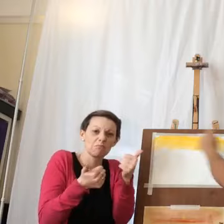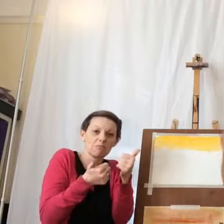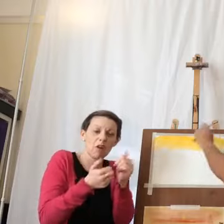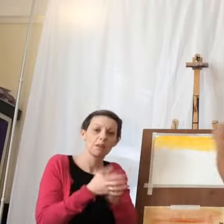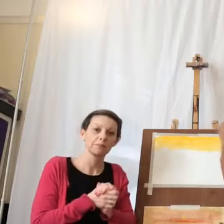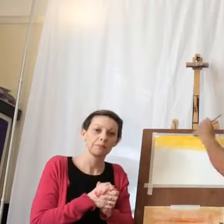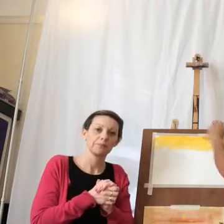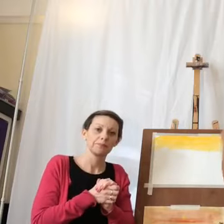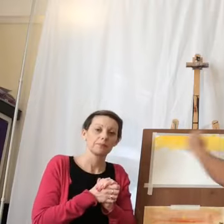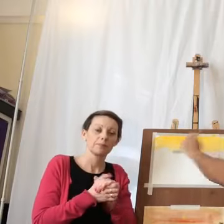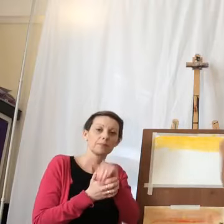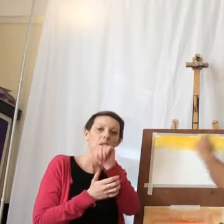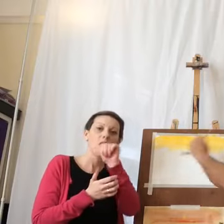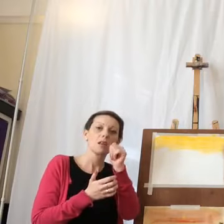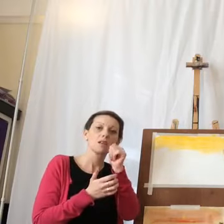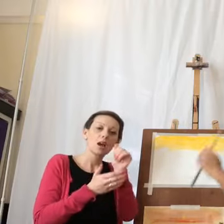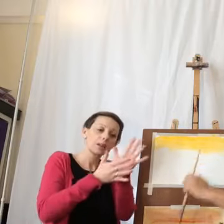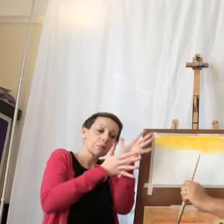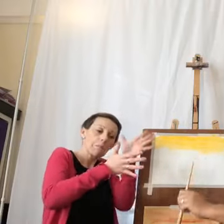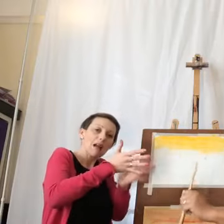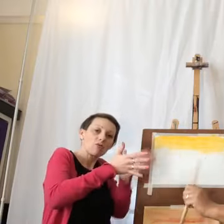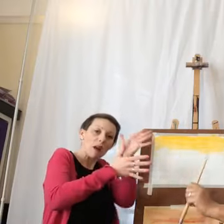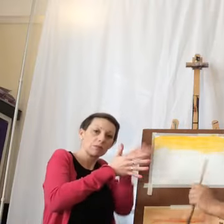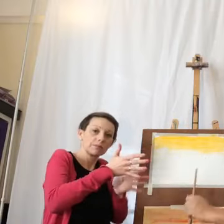and you get a nice background.